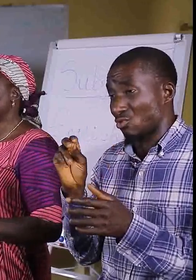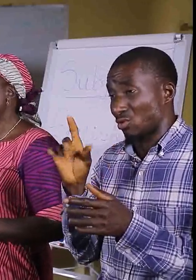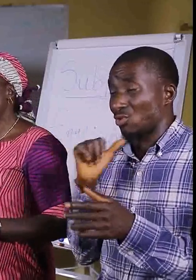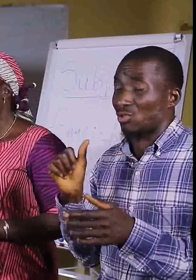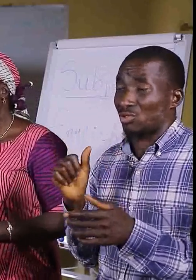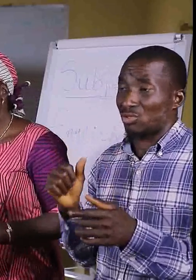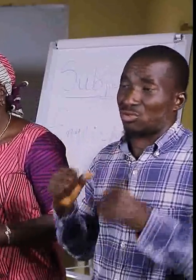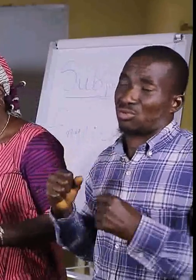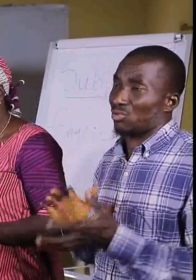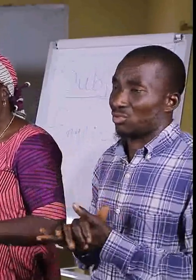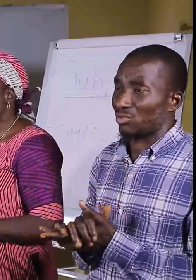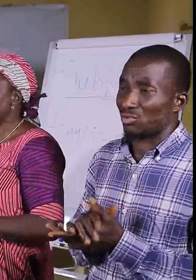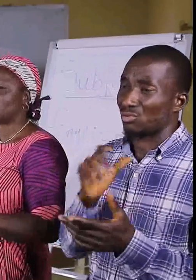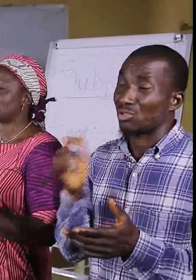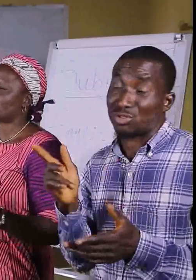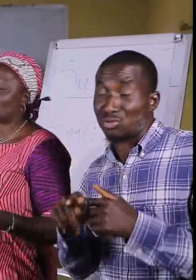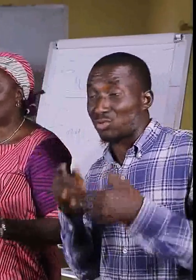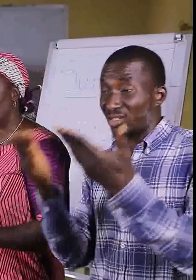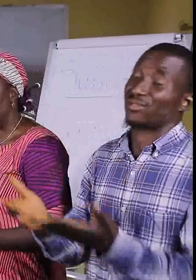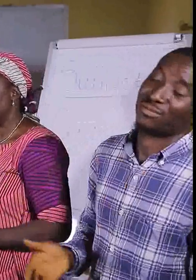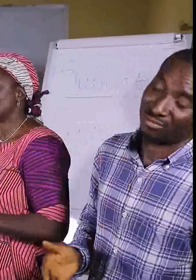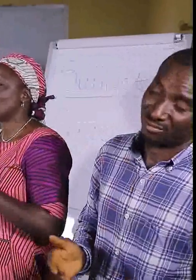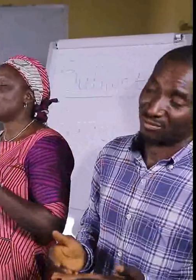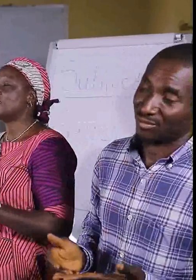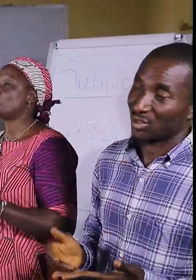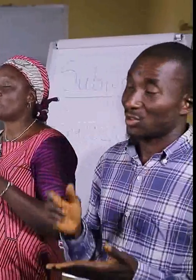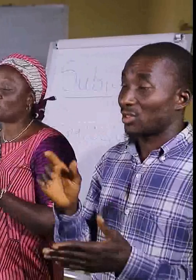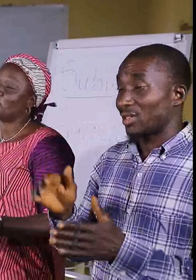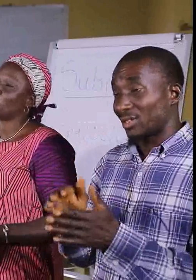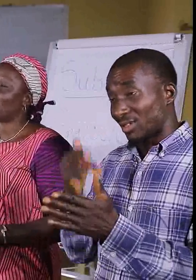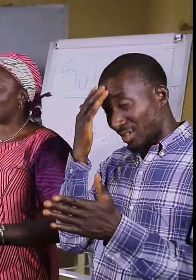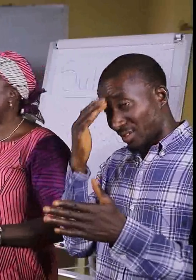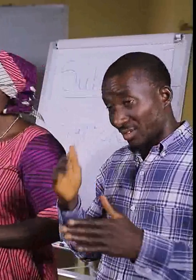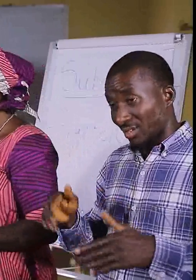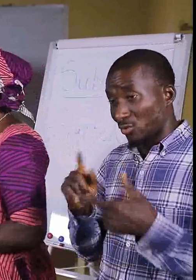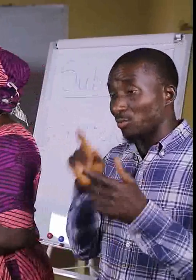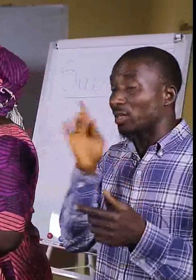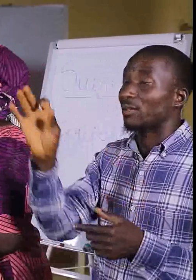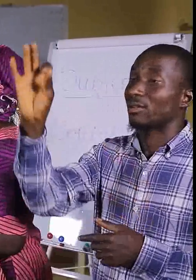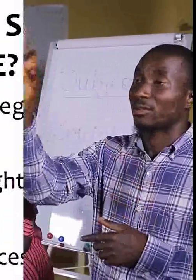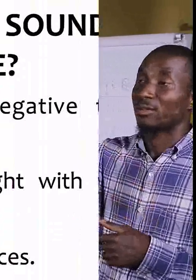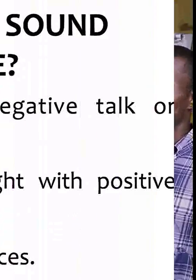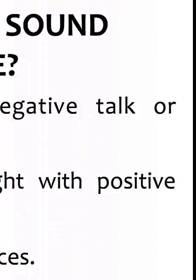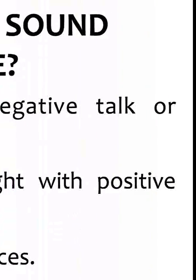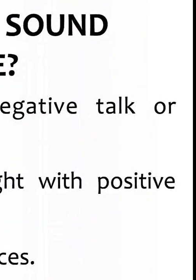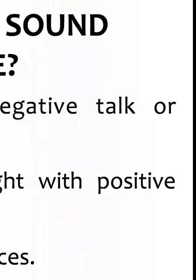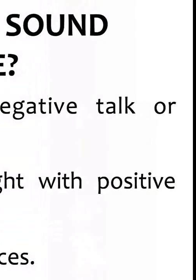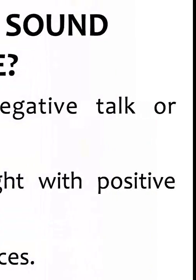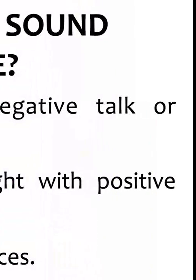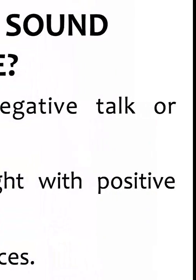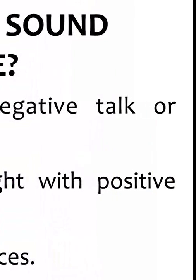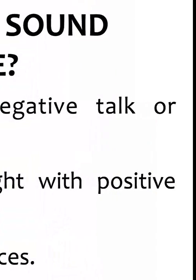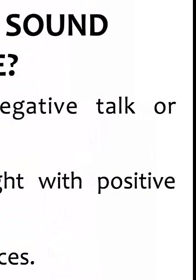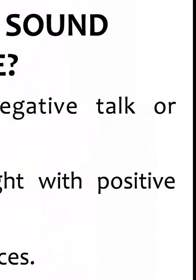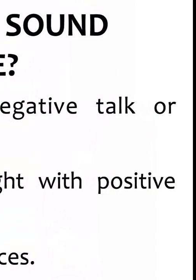here, there's nothing to offer, so let's just go away. So learn to be firm and confident. How